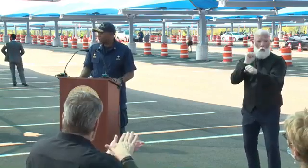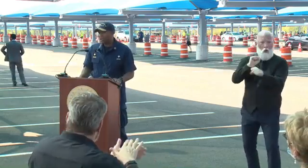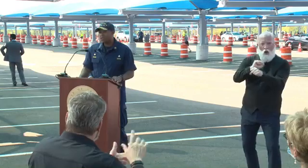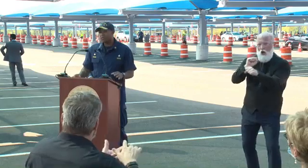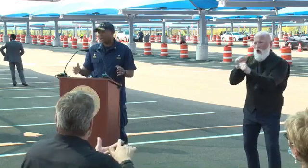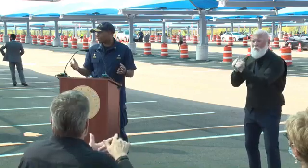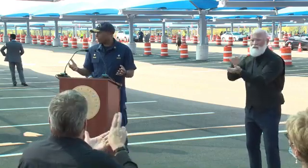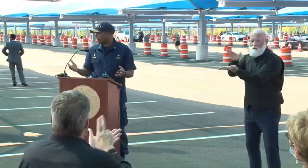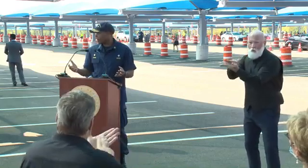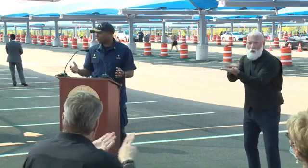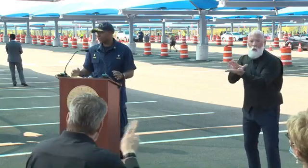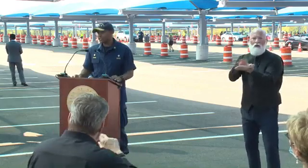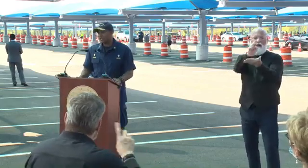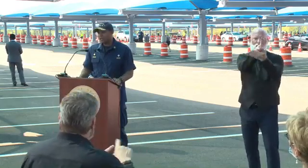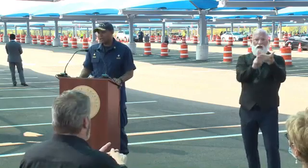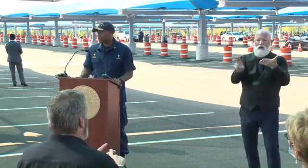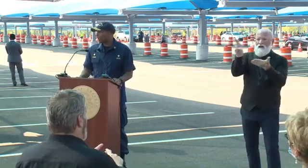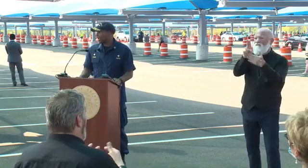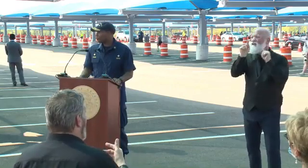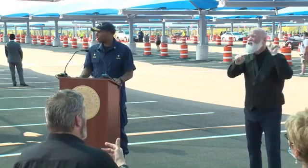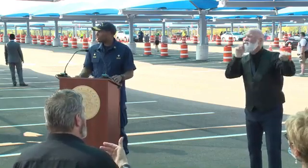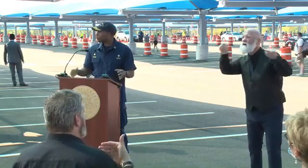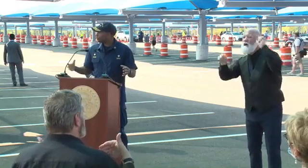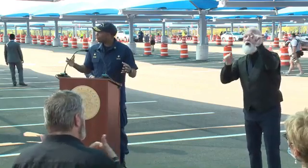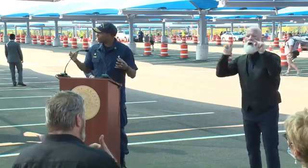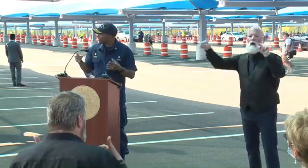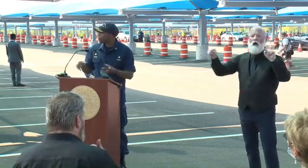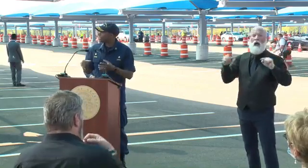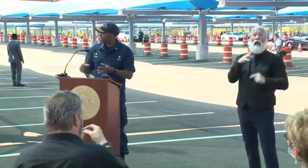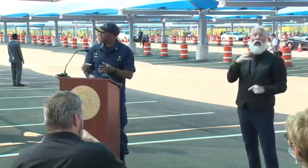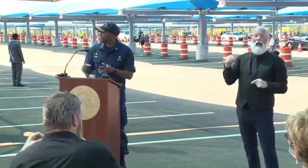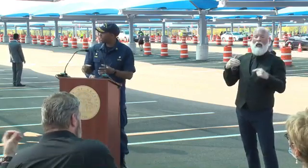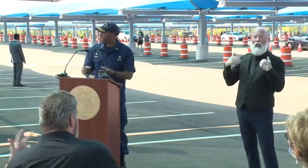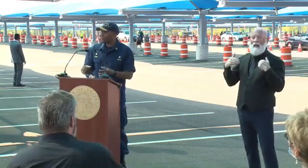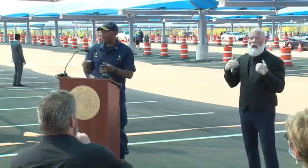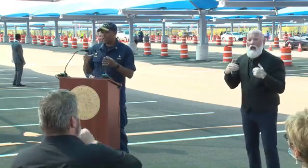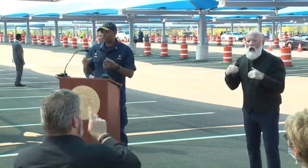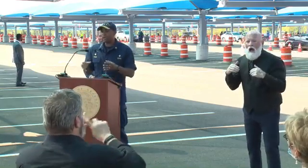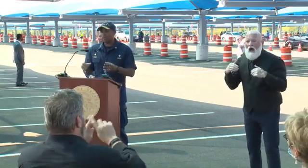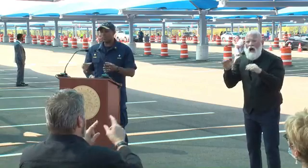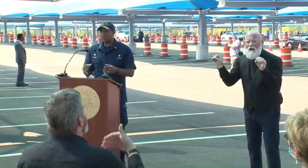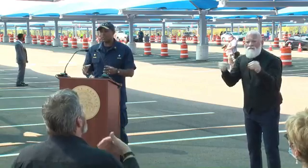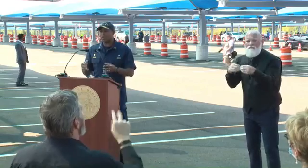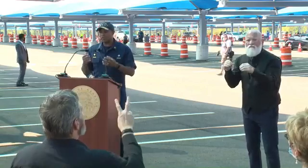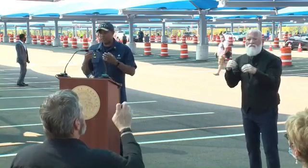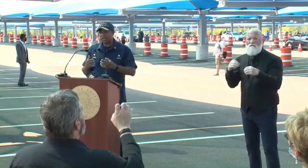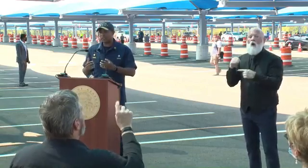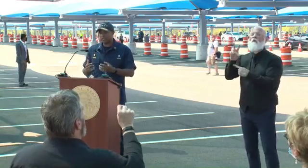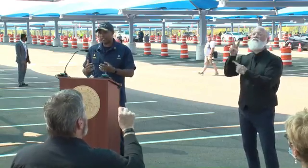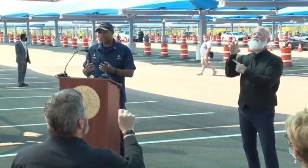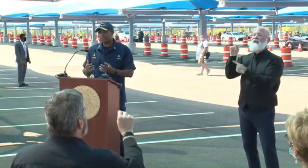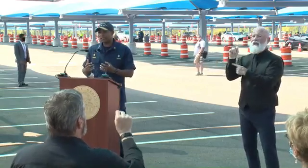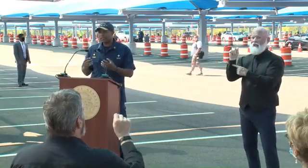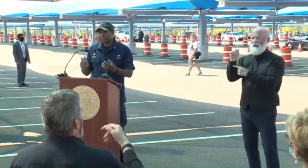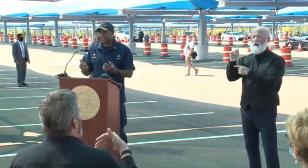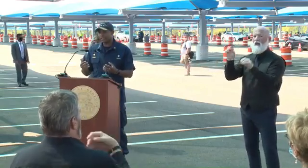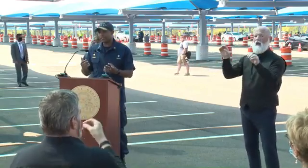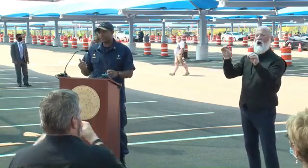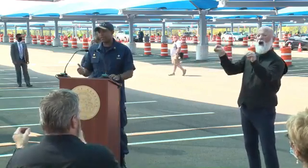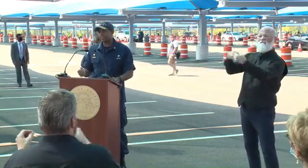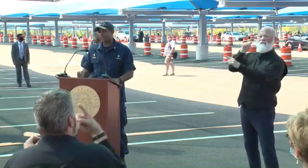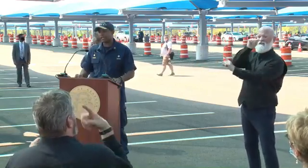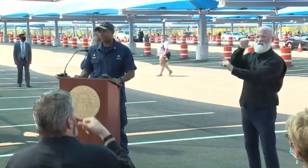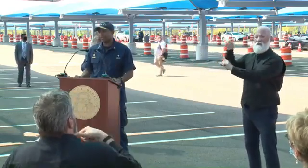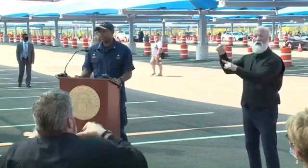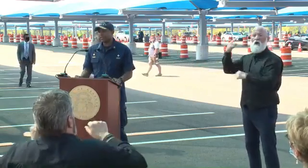universities, veterinary offices, other labs to decrease testing time. And so I want people to know that we understand